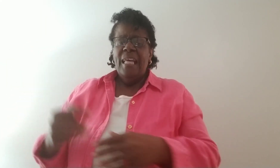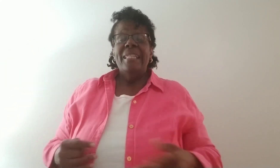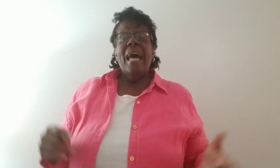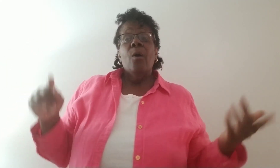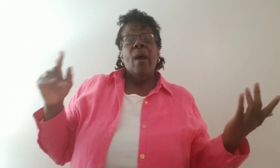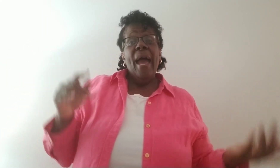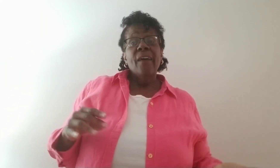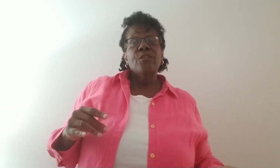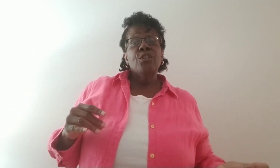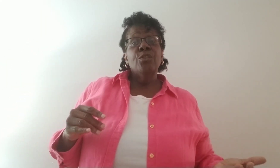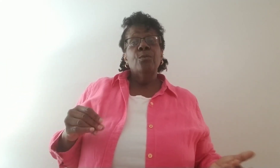Now, afternoon.